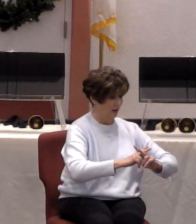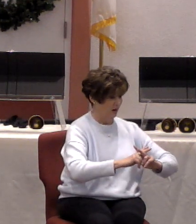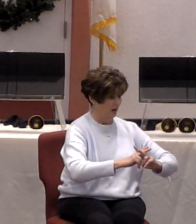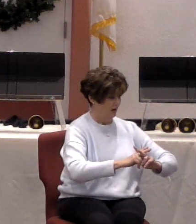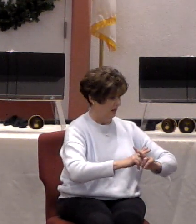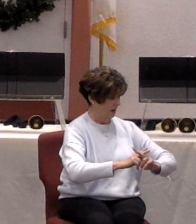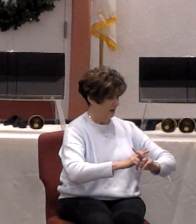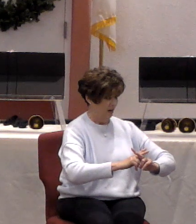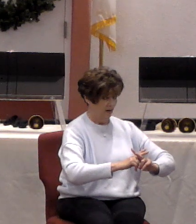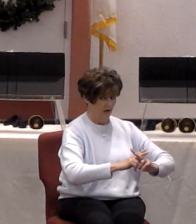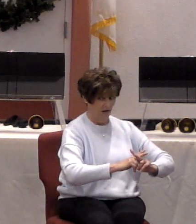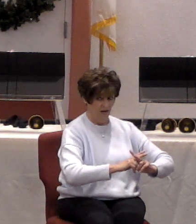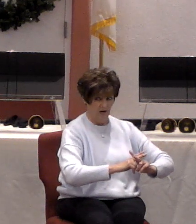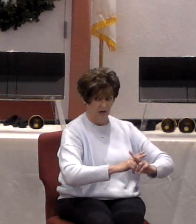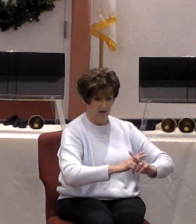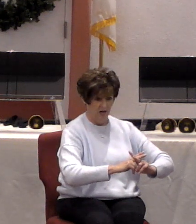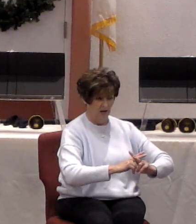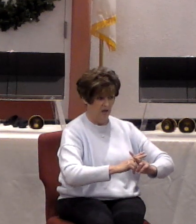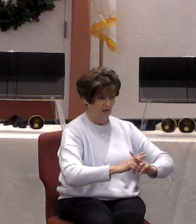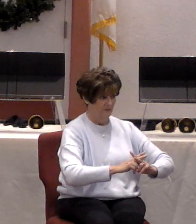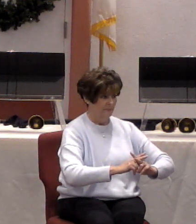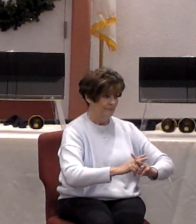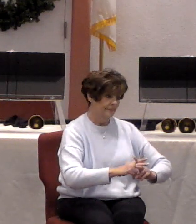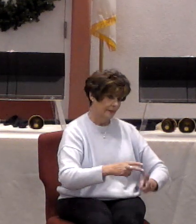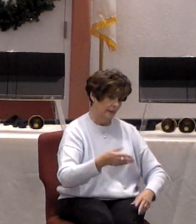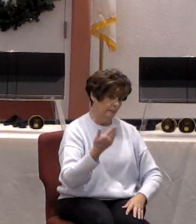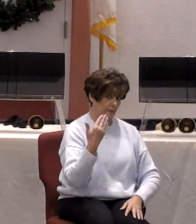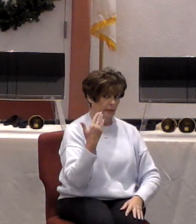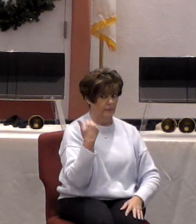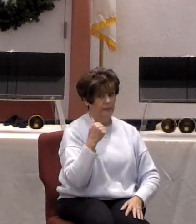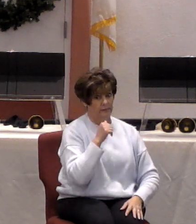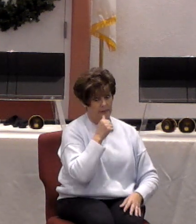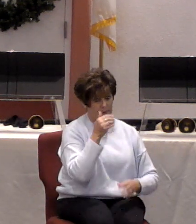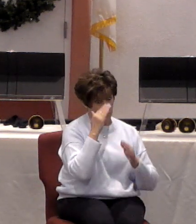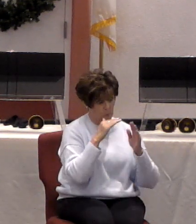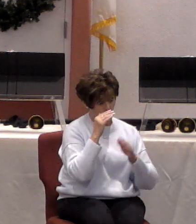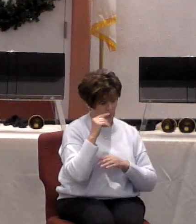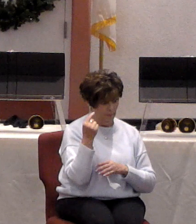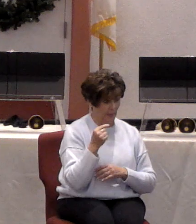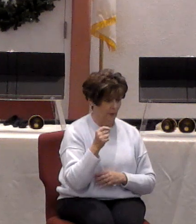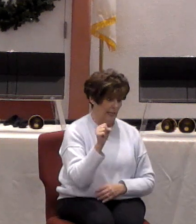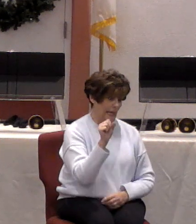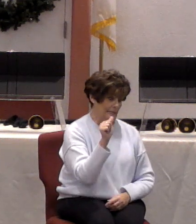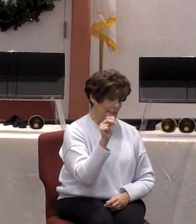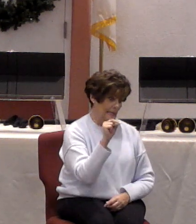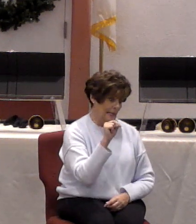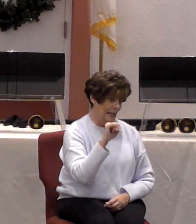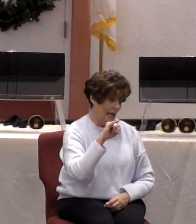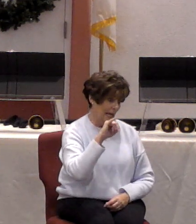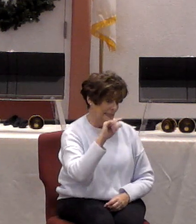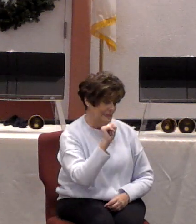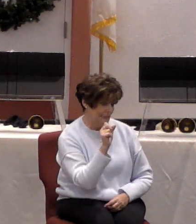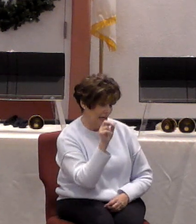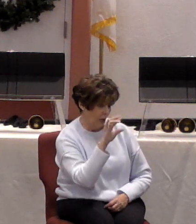Well, once upon a time, they didn't really worry too much about sanitary conditions and medical events. And I don't think that this was a